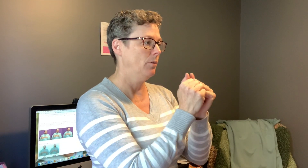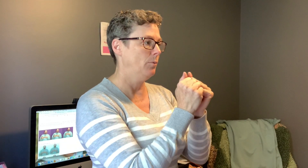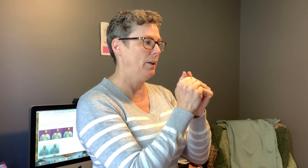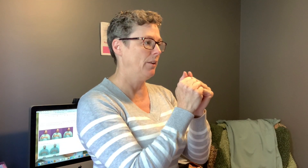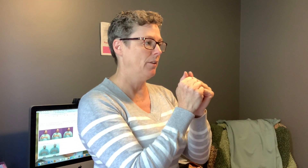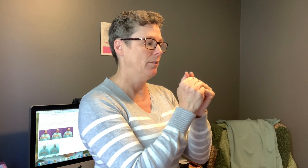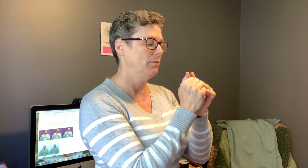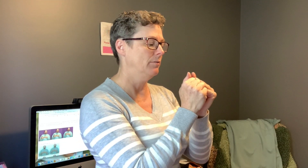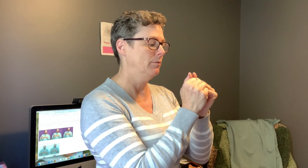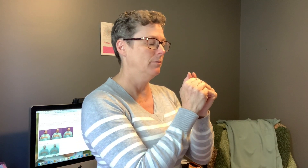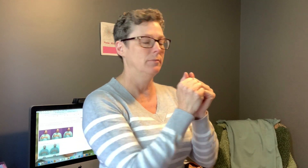With.